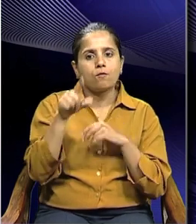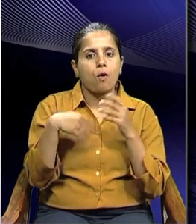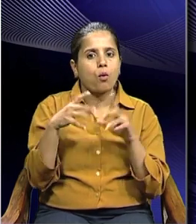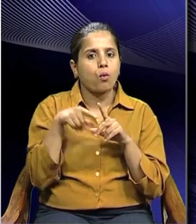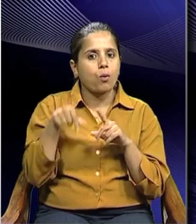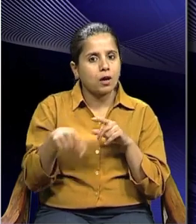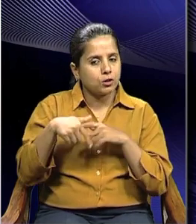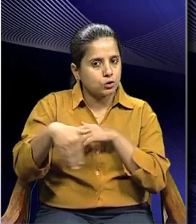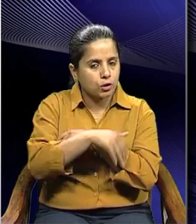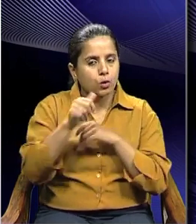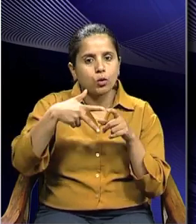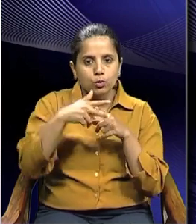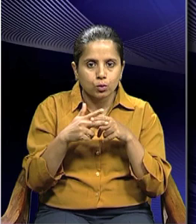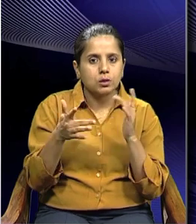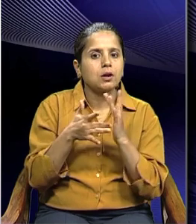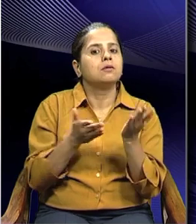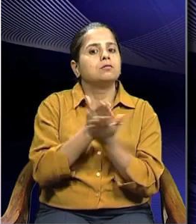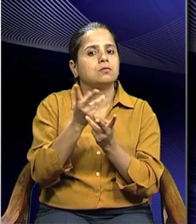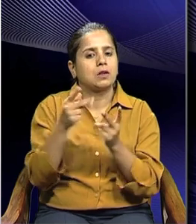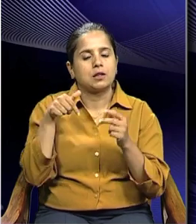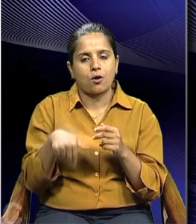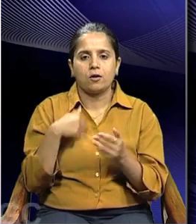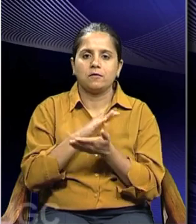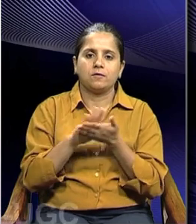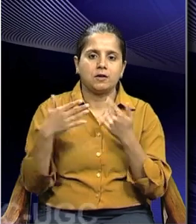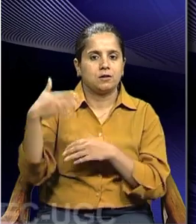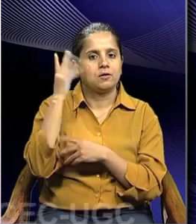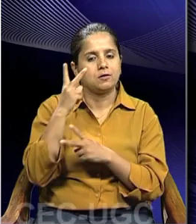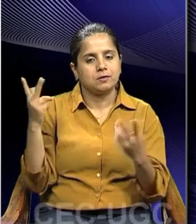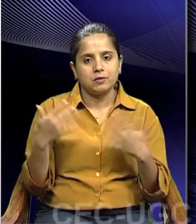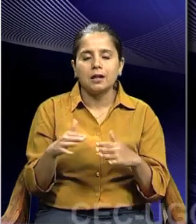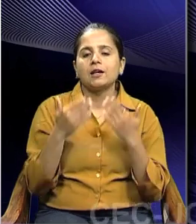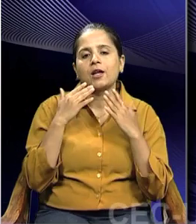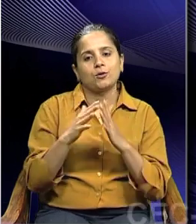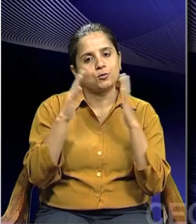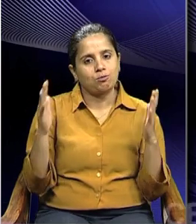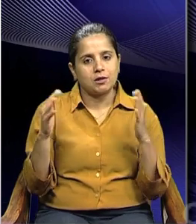and its tools and techniques. With this, I am ending today's lecture of mine. Thank you so much.